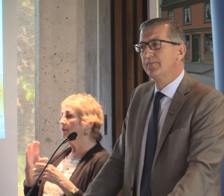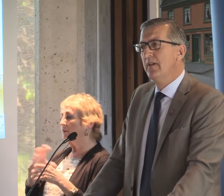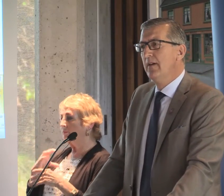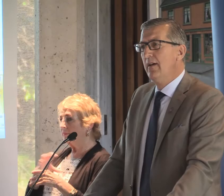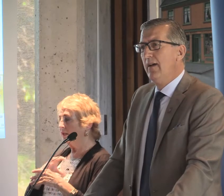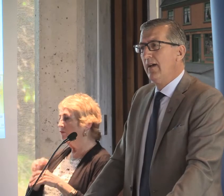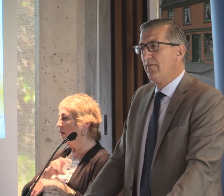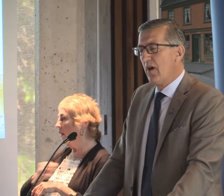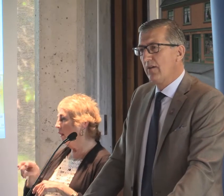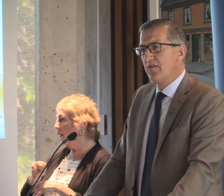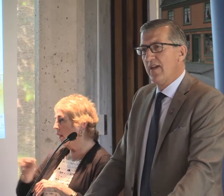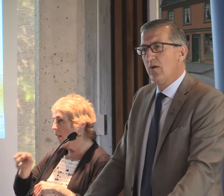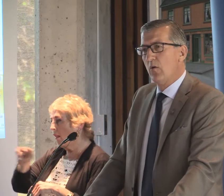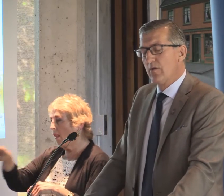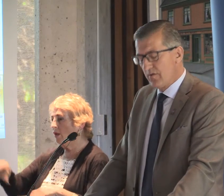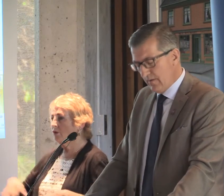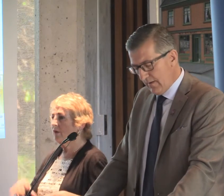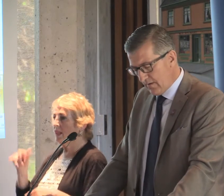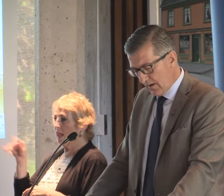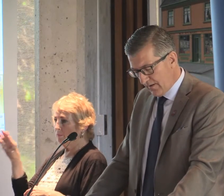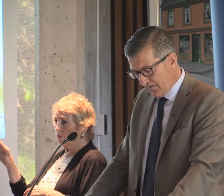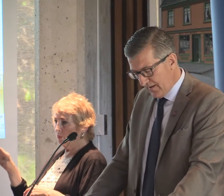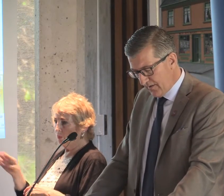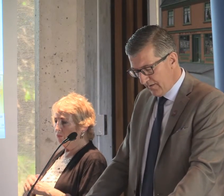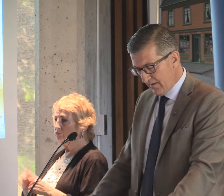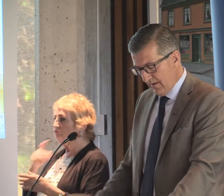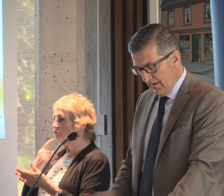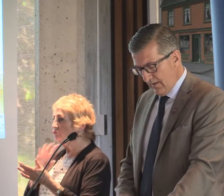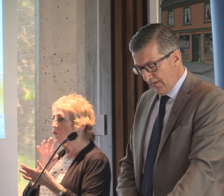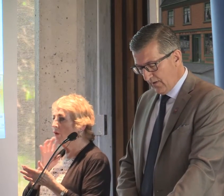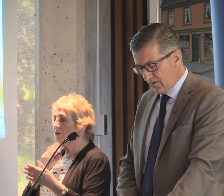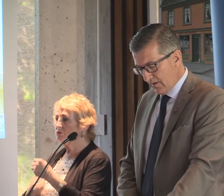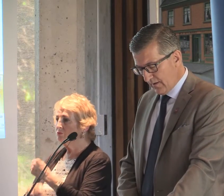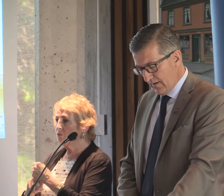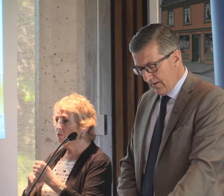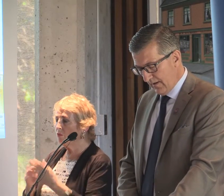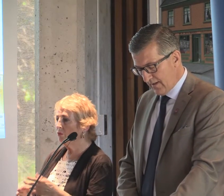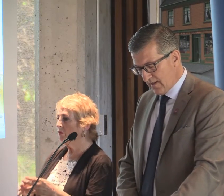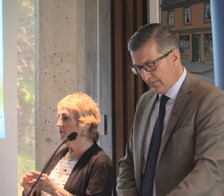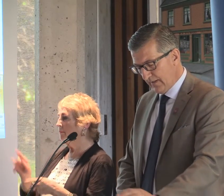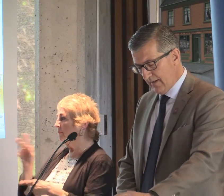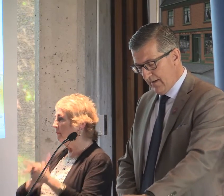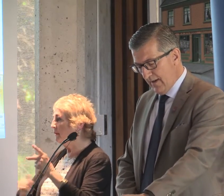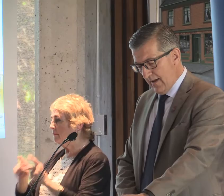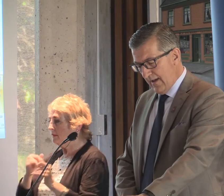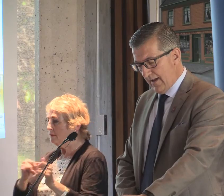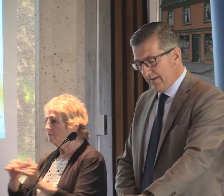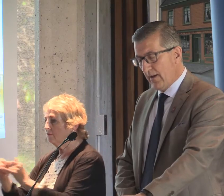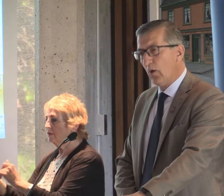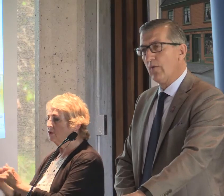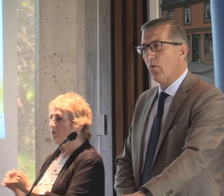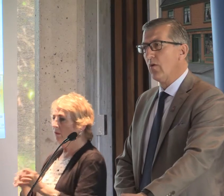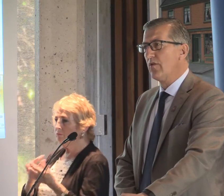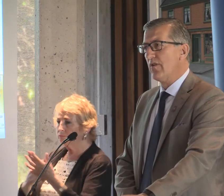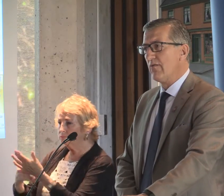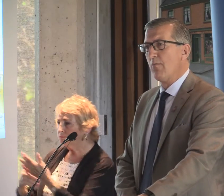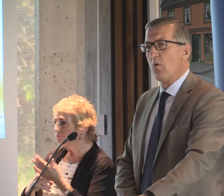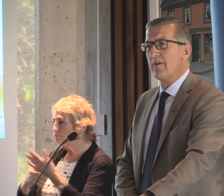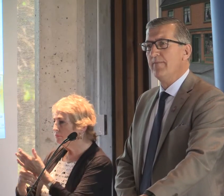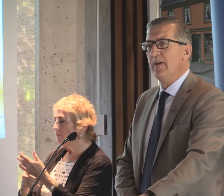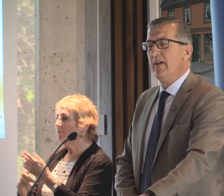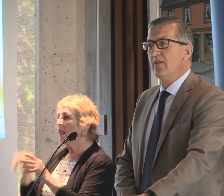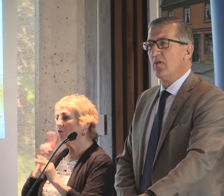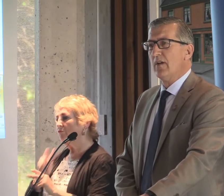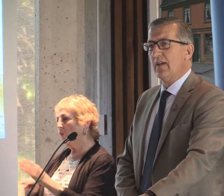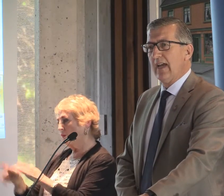Labrador and have talked to stakeholders, talked to citizens. They've consulted extensively, and I look forward to their